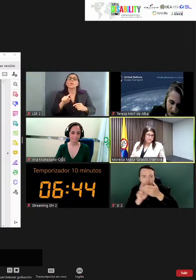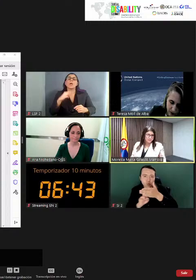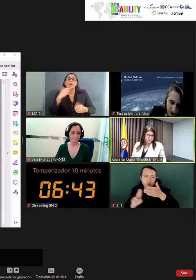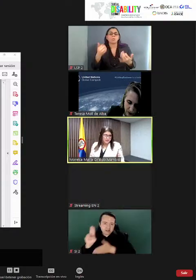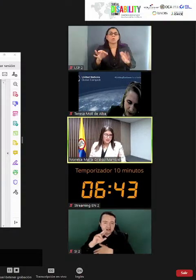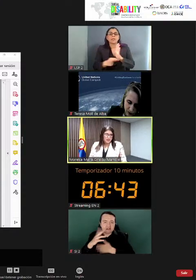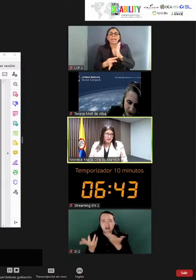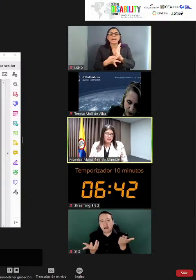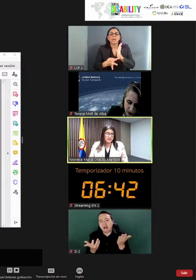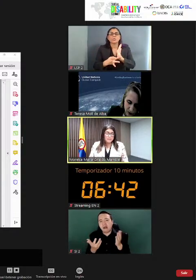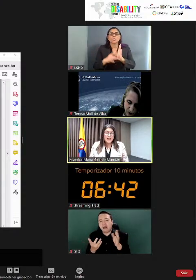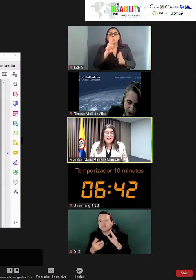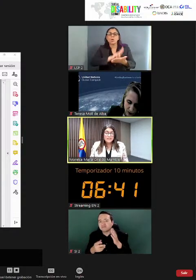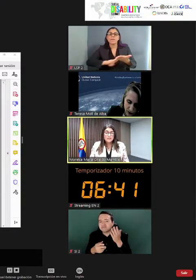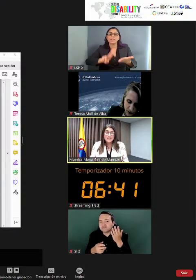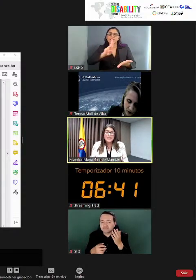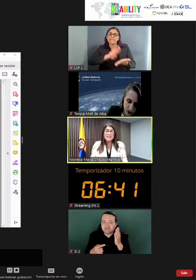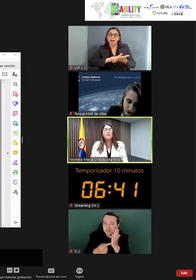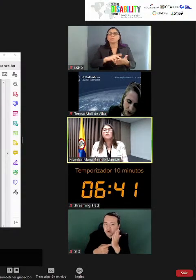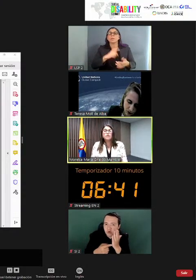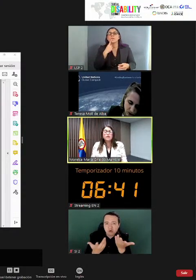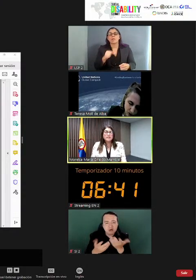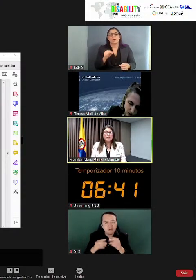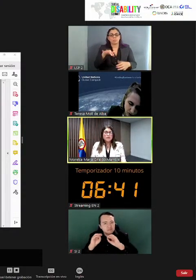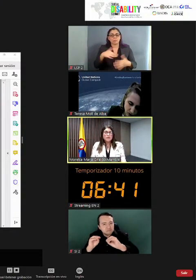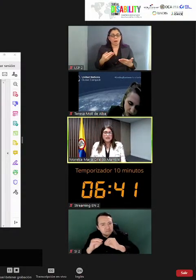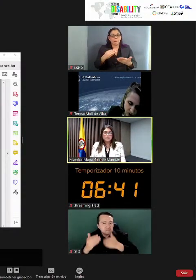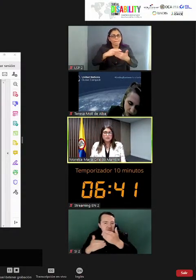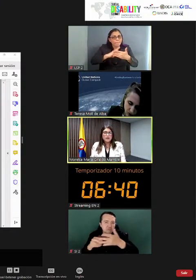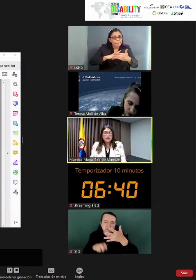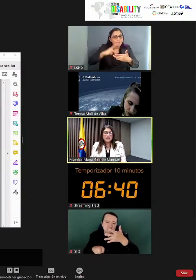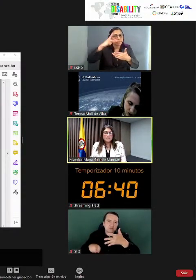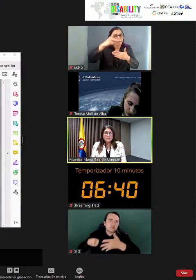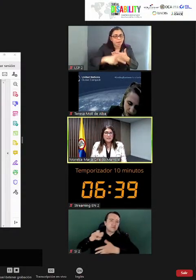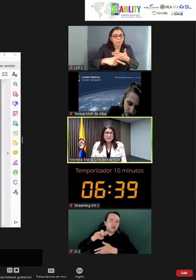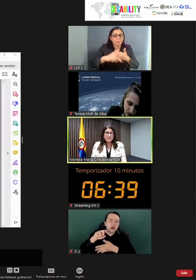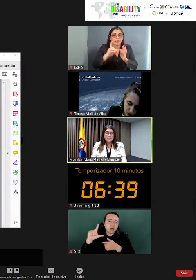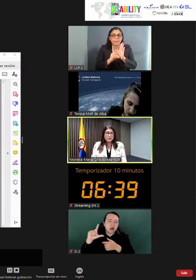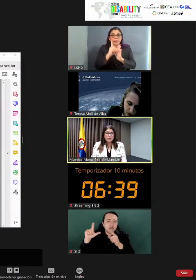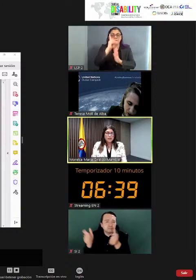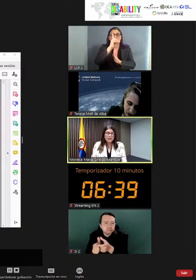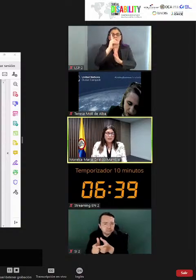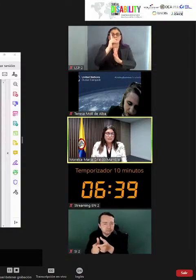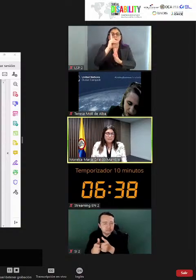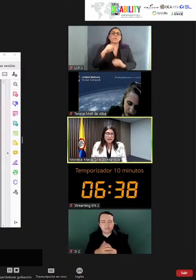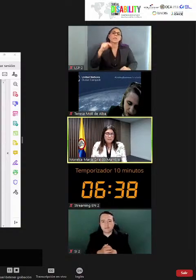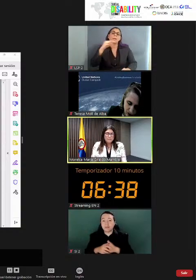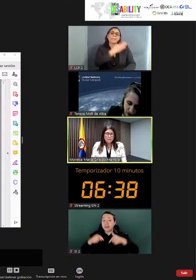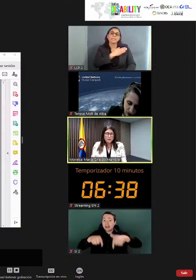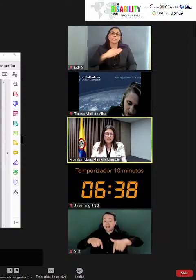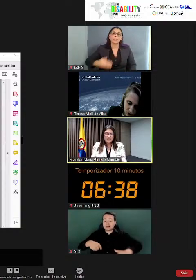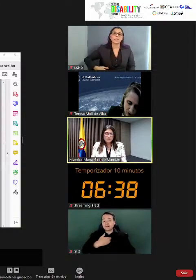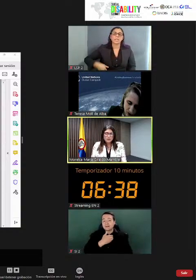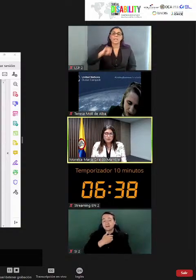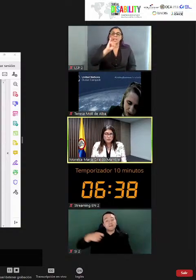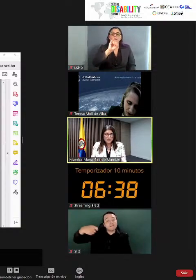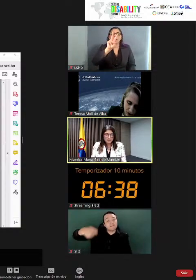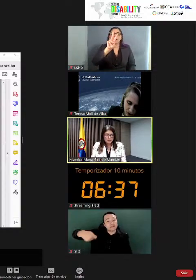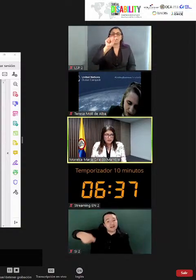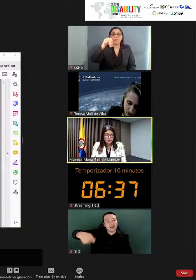studies or technical status in the national development plan of this government of president ivan